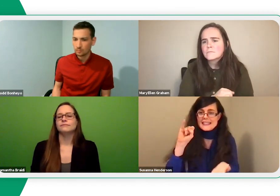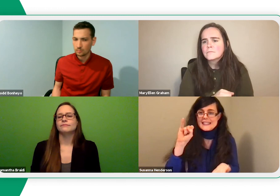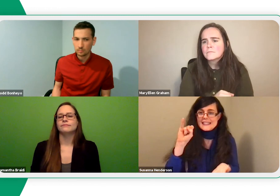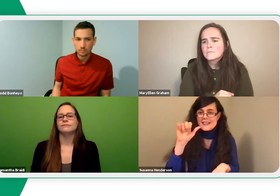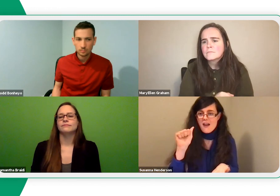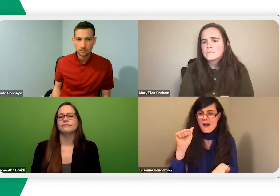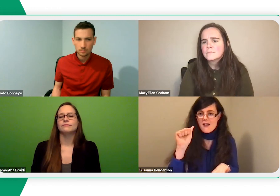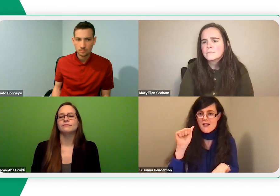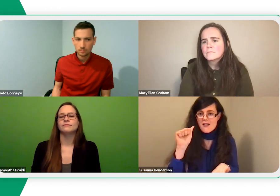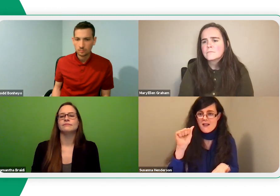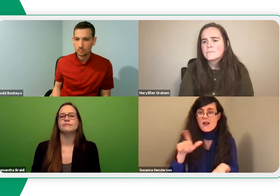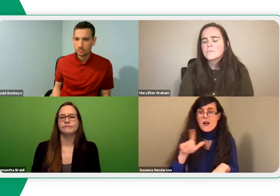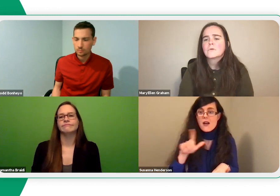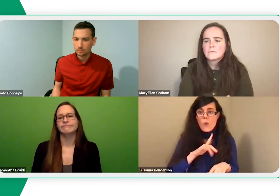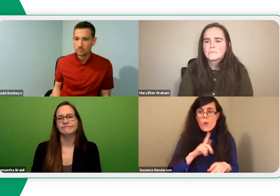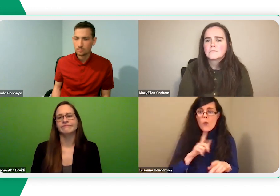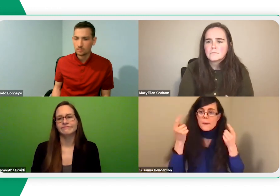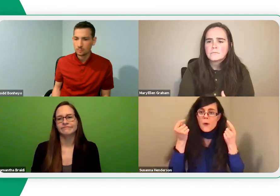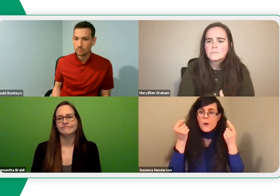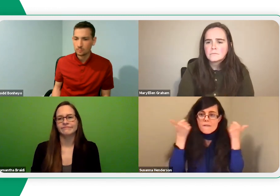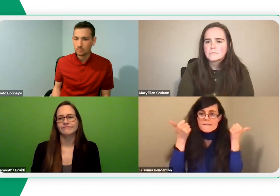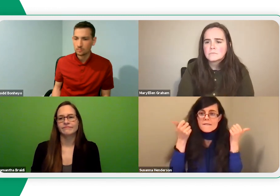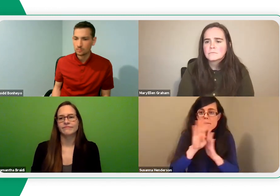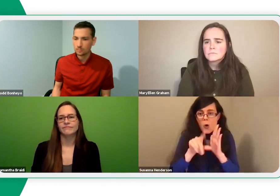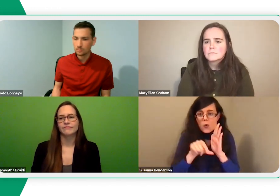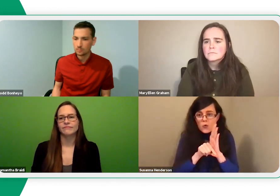Susanna. I used